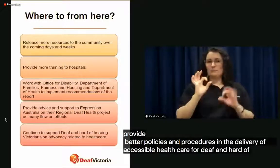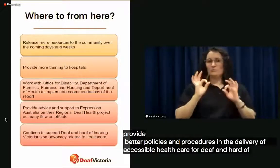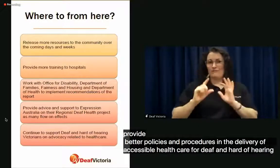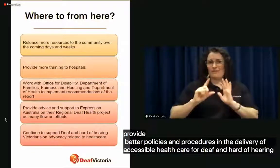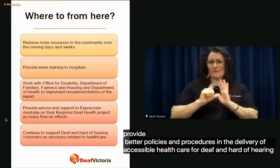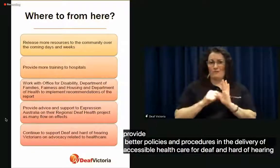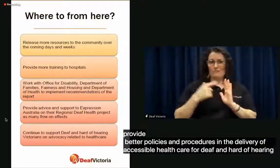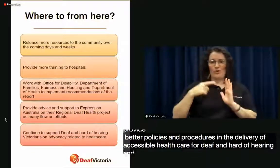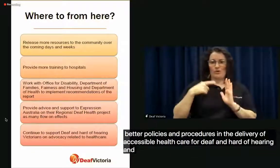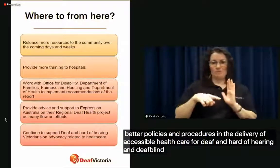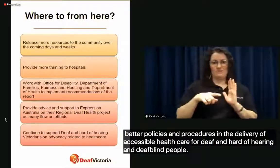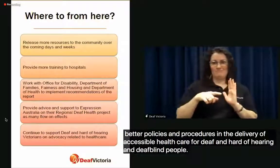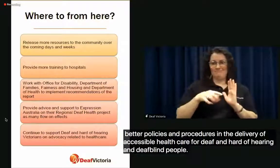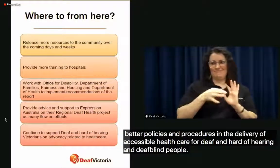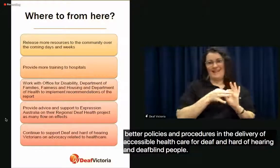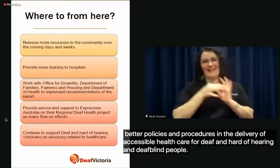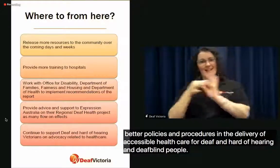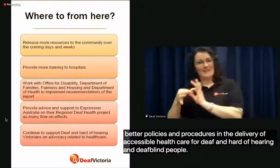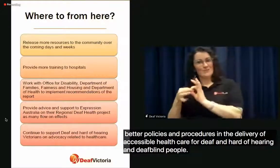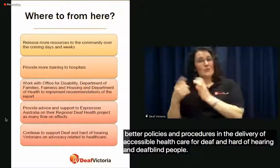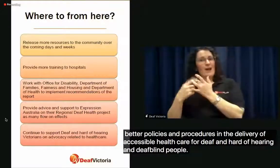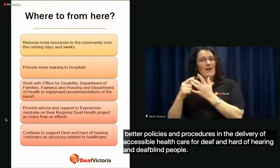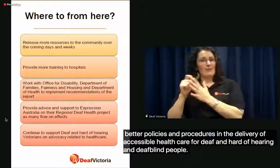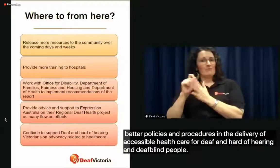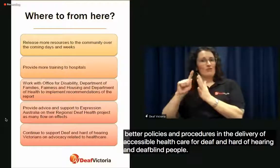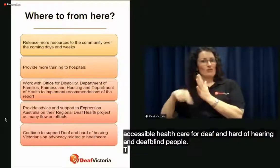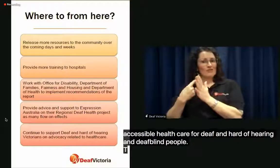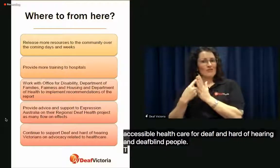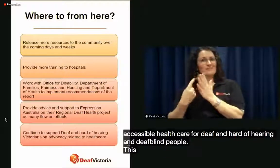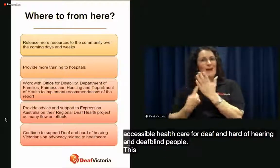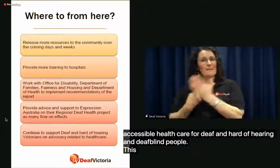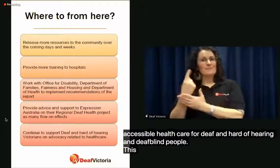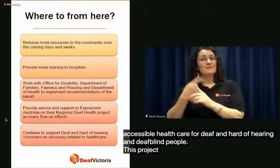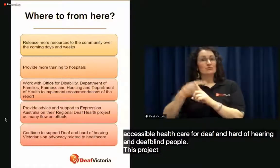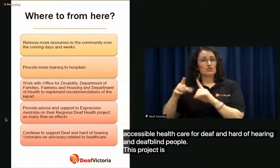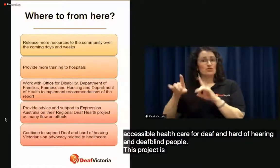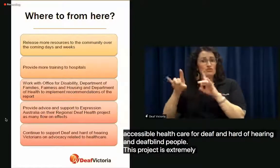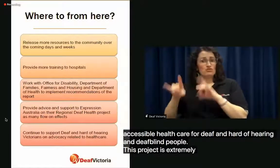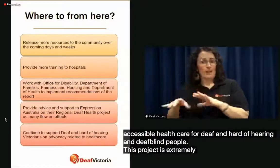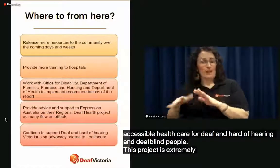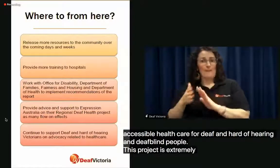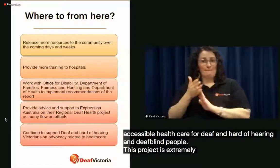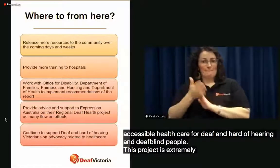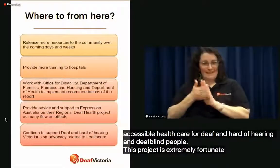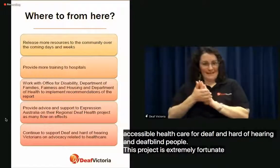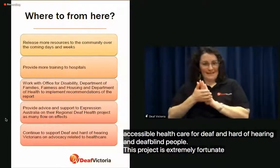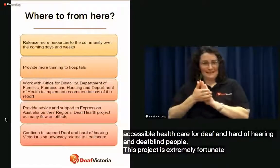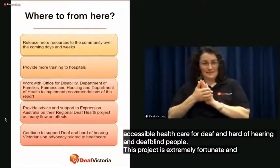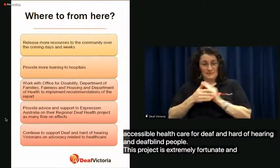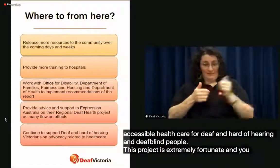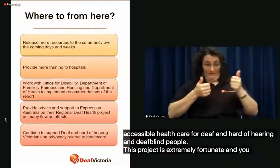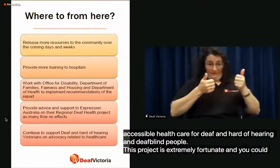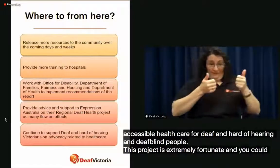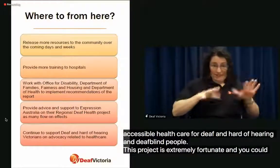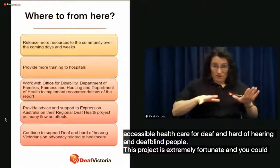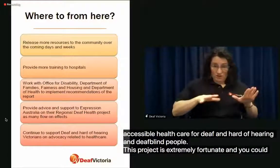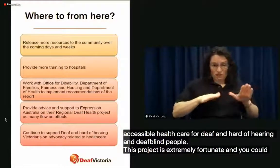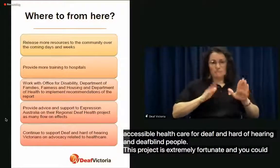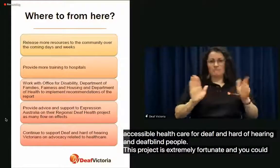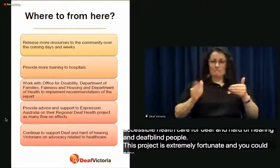This project is extremely fortunate, and you could say fortuitous, because it links in beautifully with another project happening at Deaf Australia. So